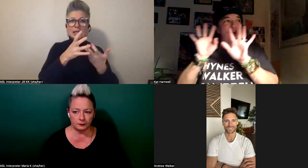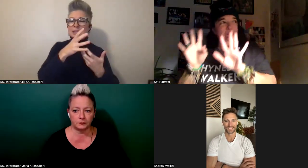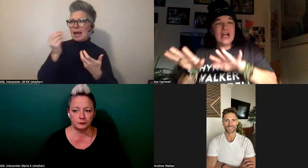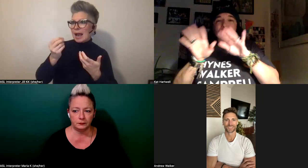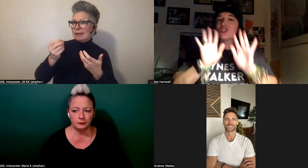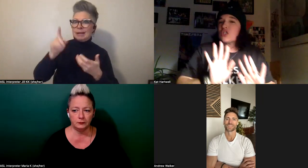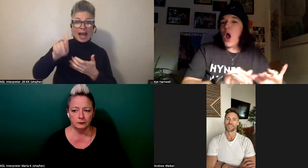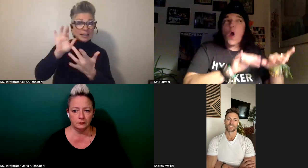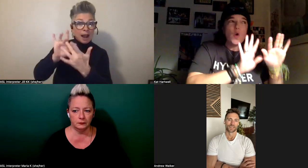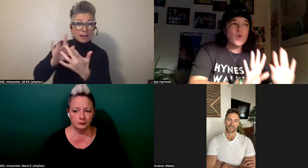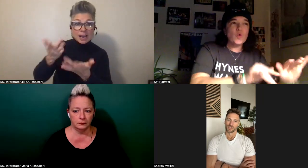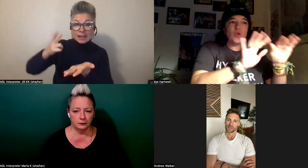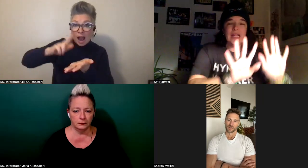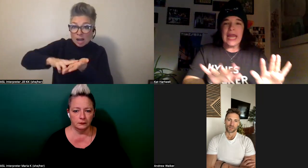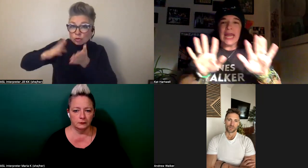contractor to